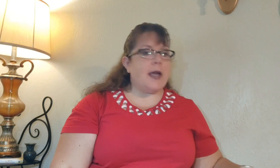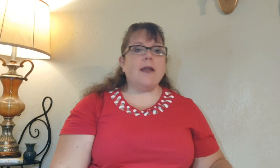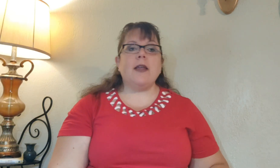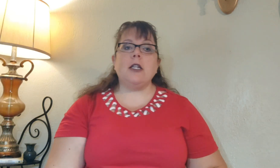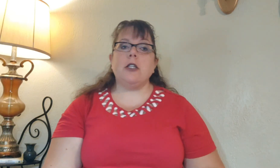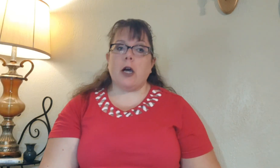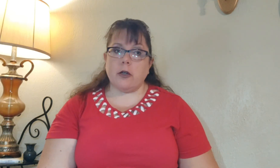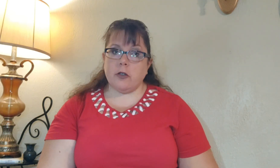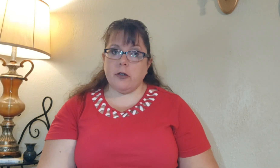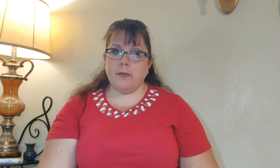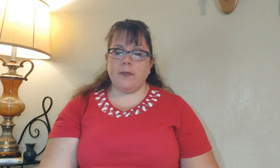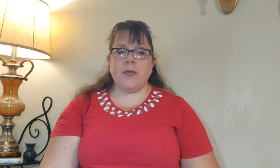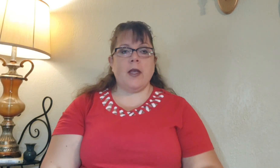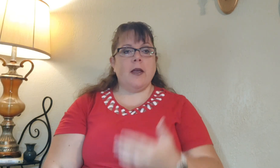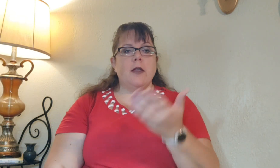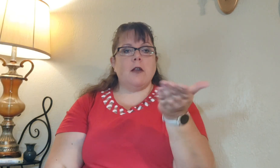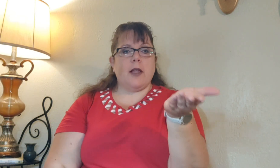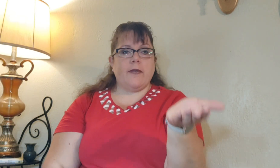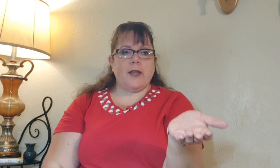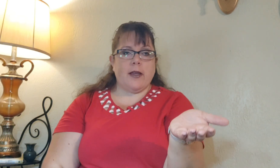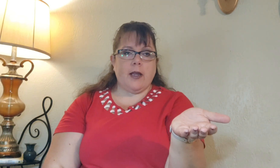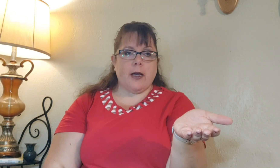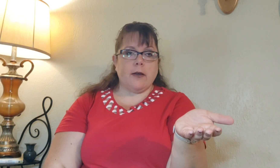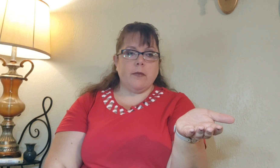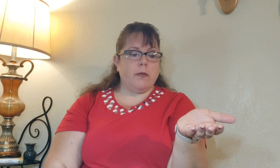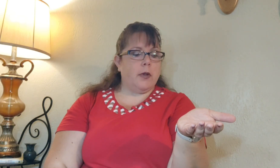And then doctor, your left hand up,